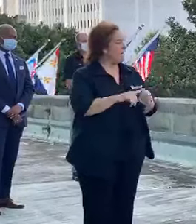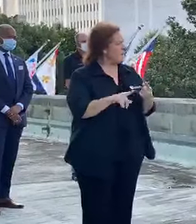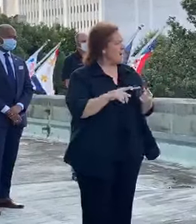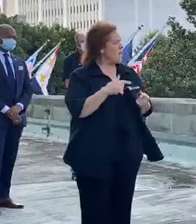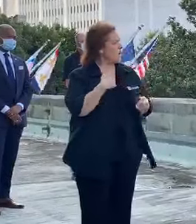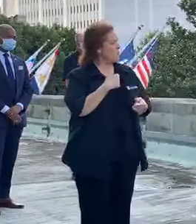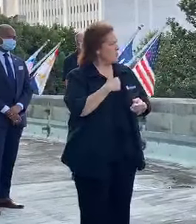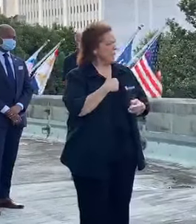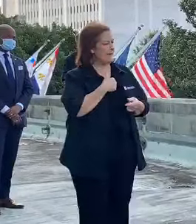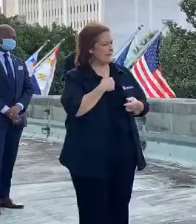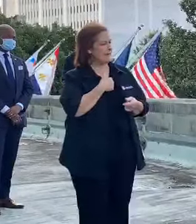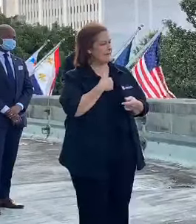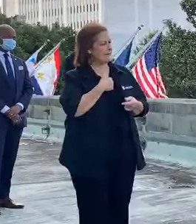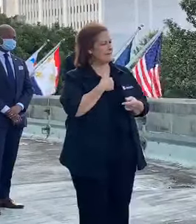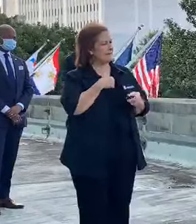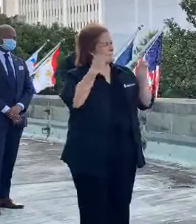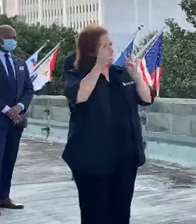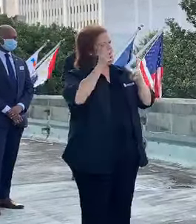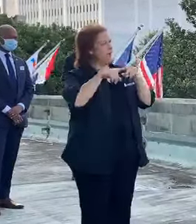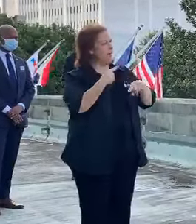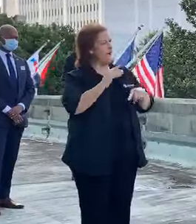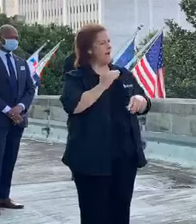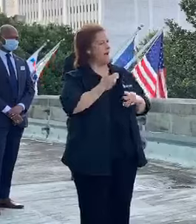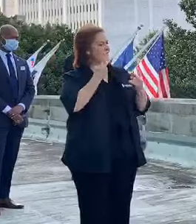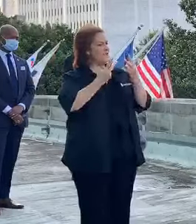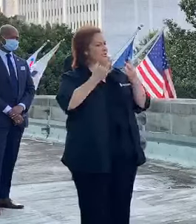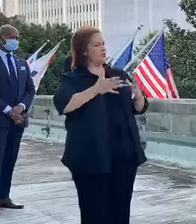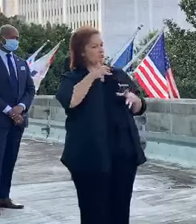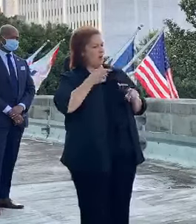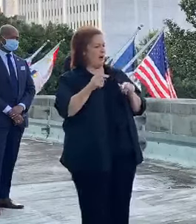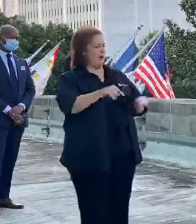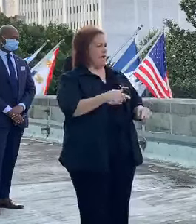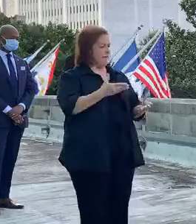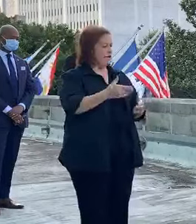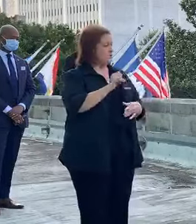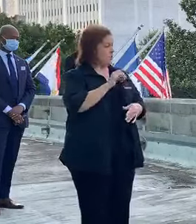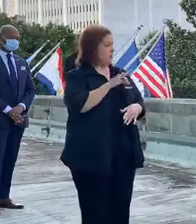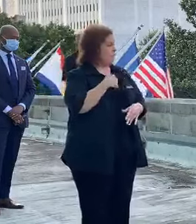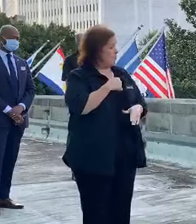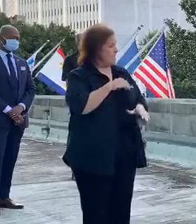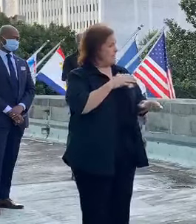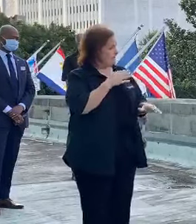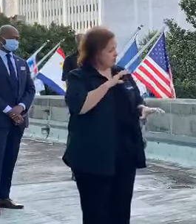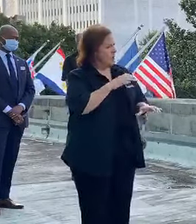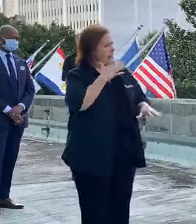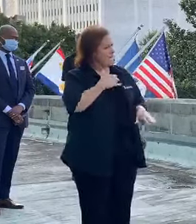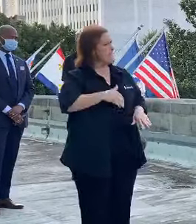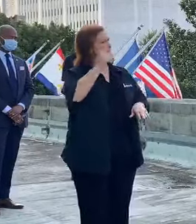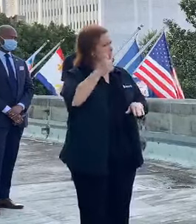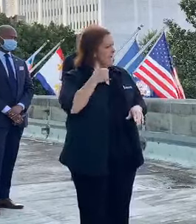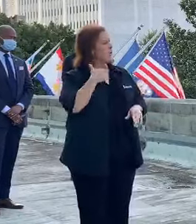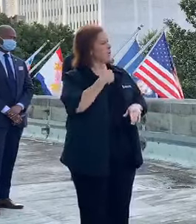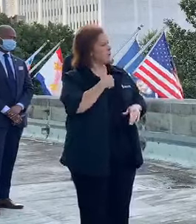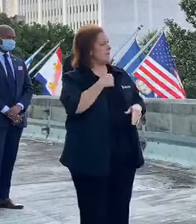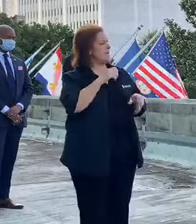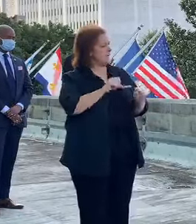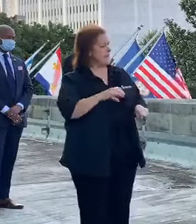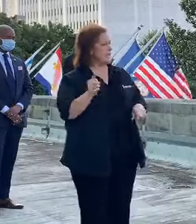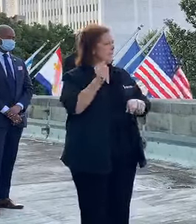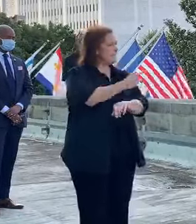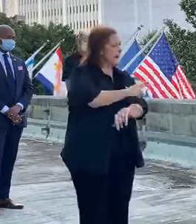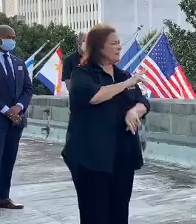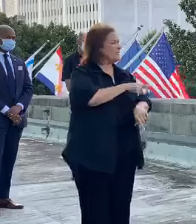care about the visitors that come to our city. So the better we do, the better we'll get back to opening up